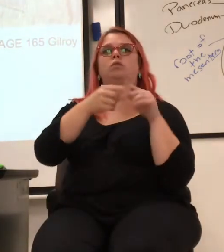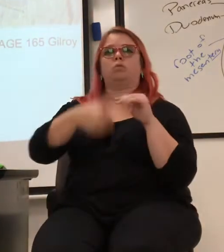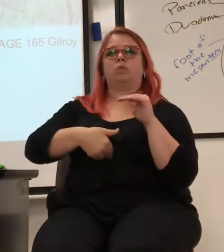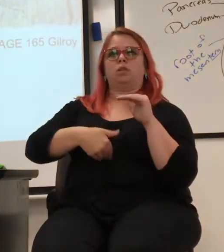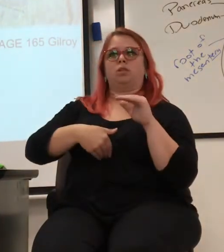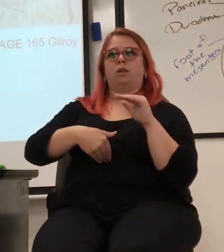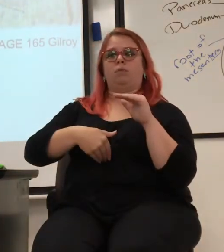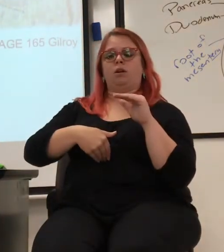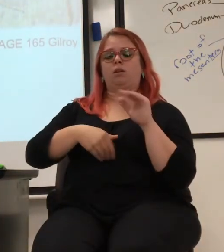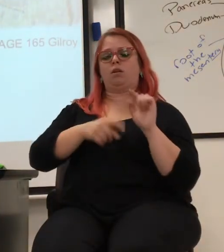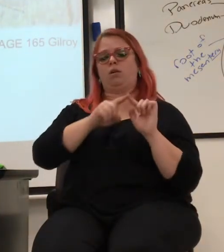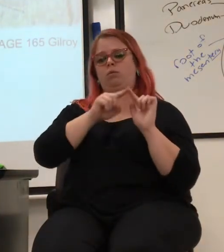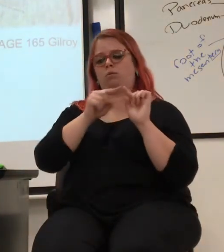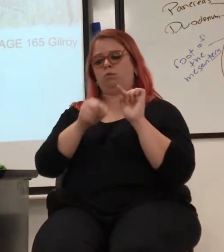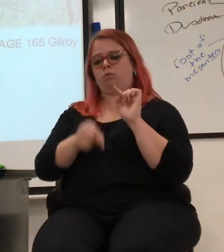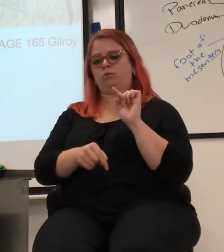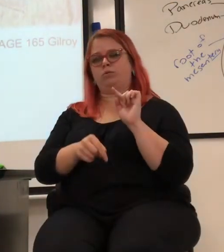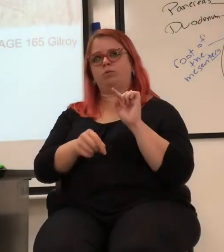the transverse colon there.